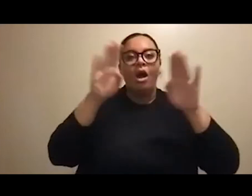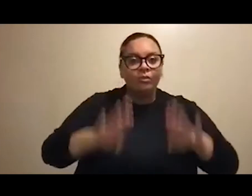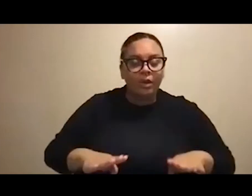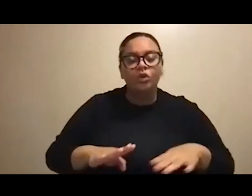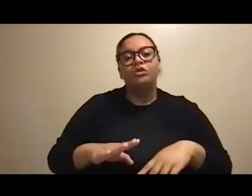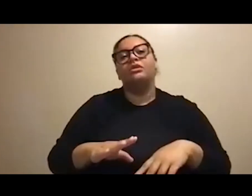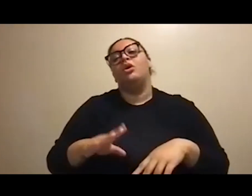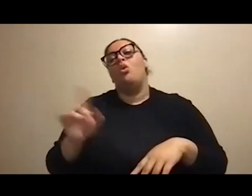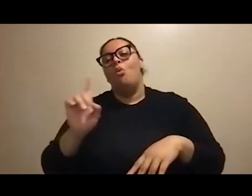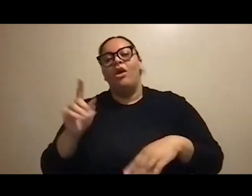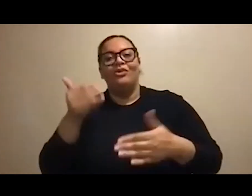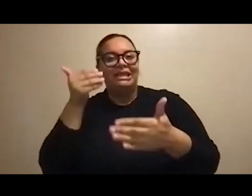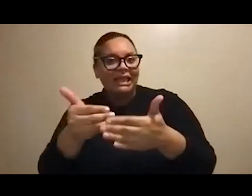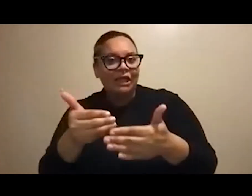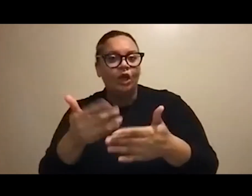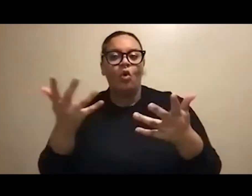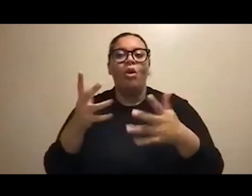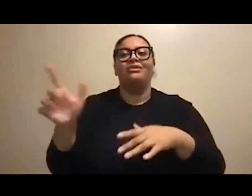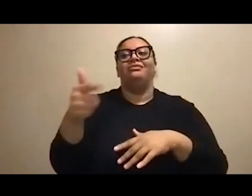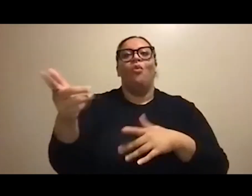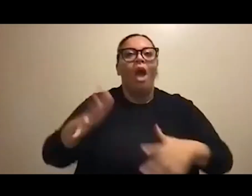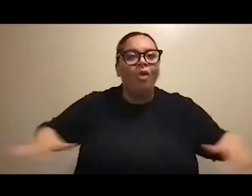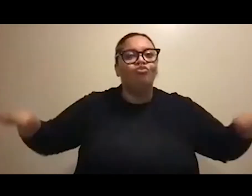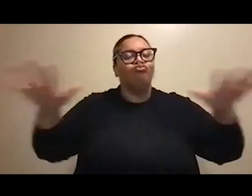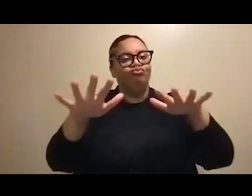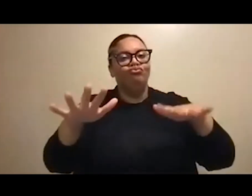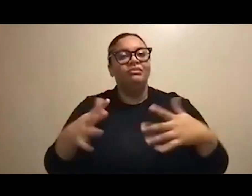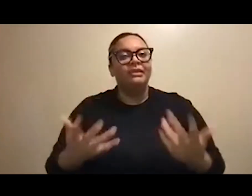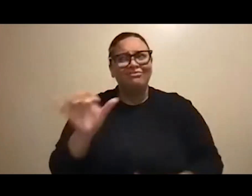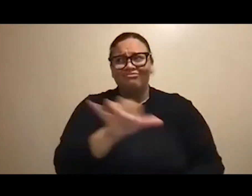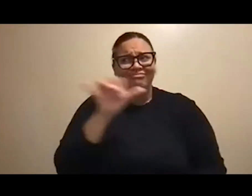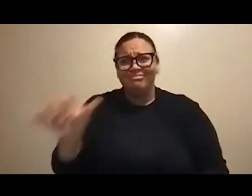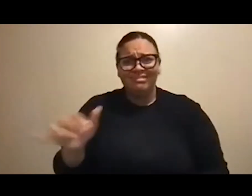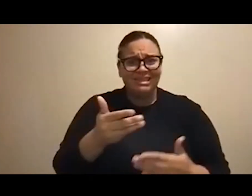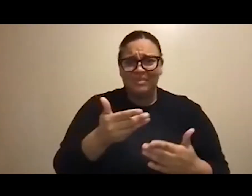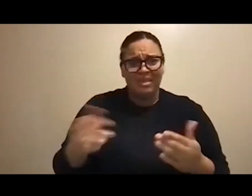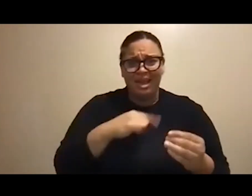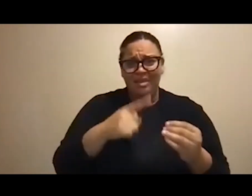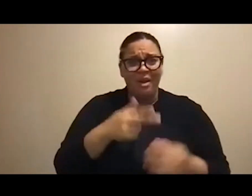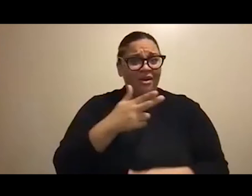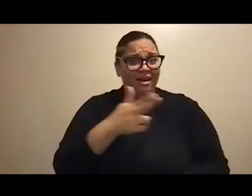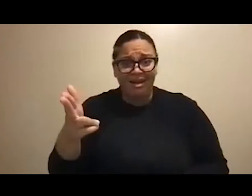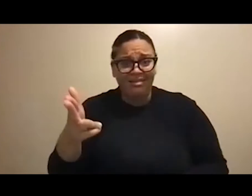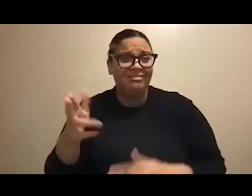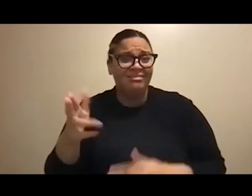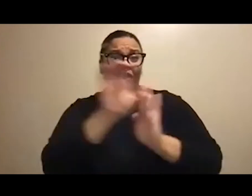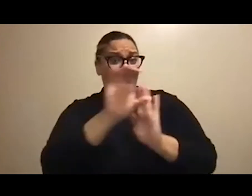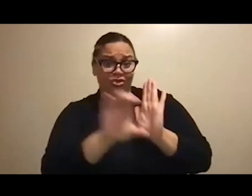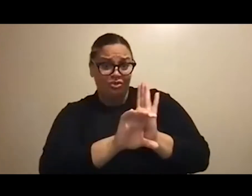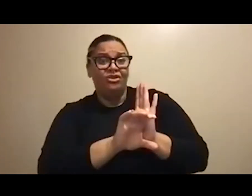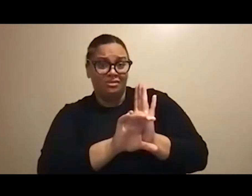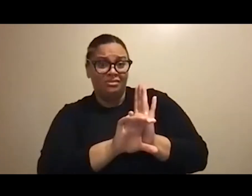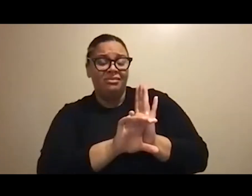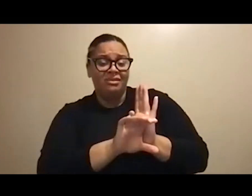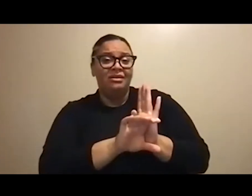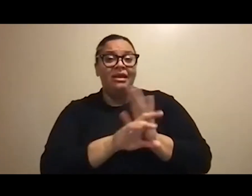built interact to create a price. Well, you can say the same thing with regard to guns and the Constitution and the Second